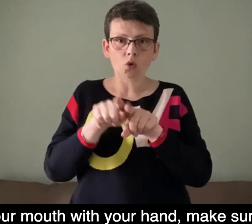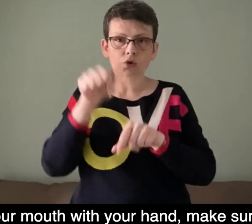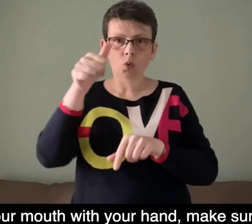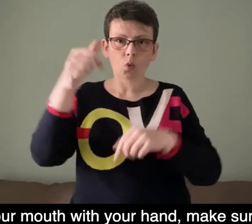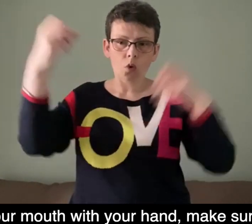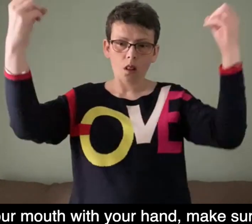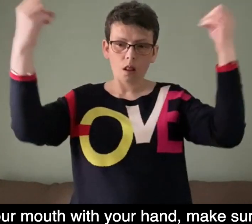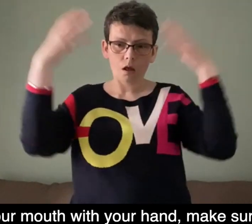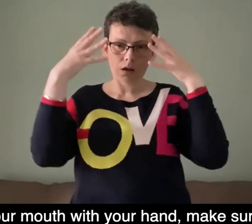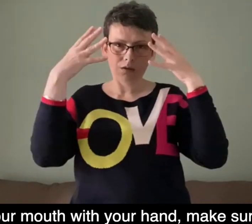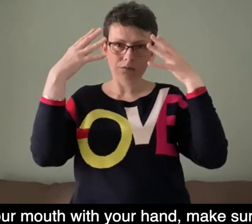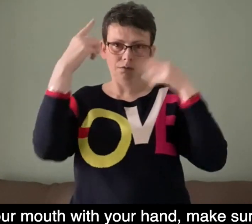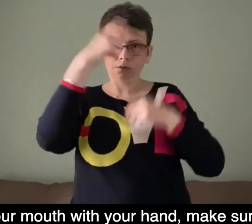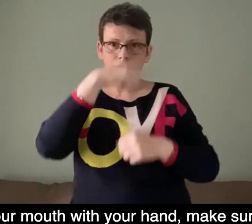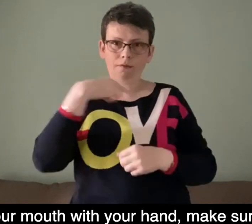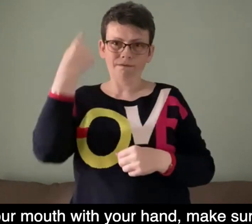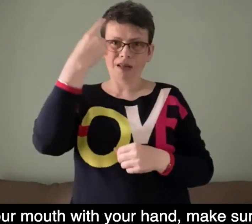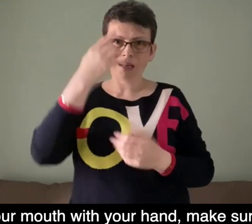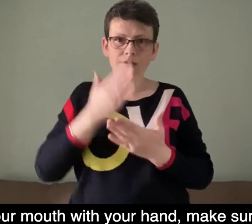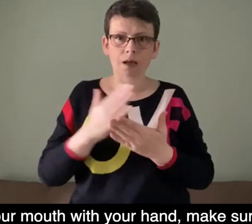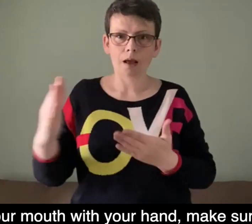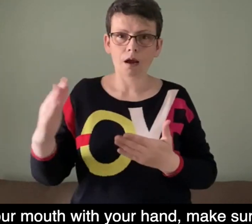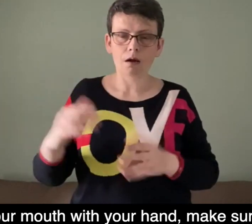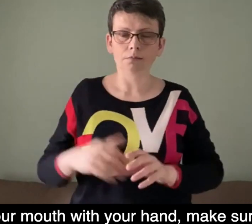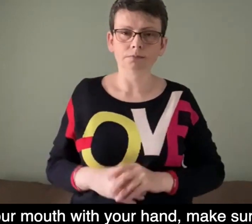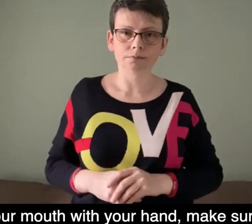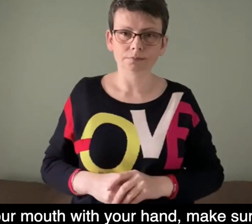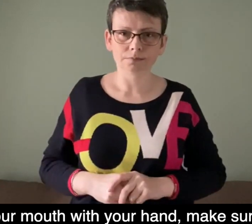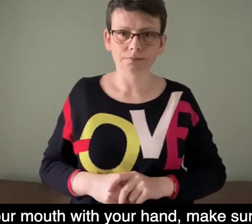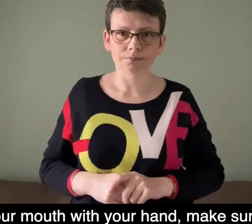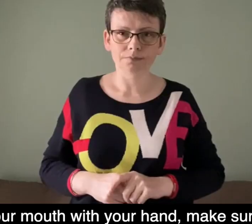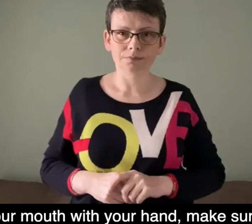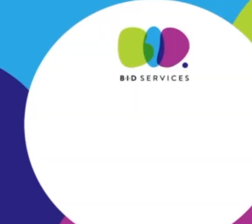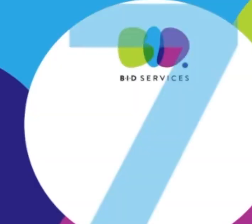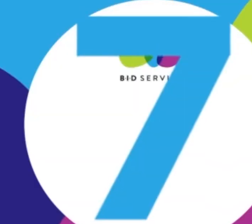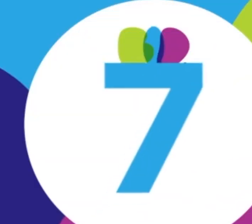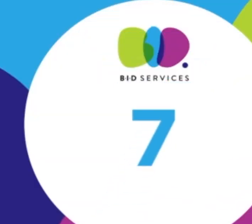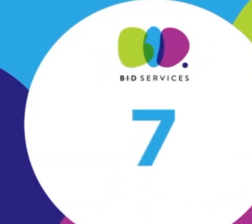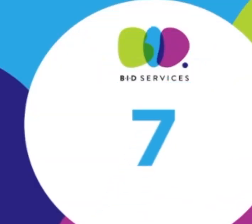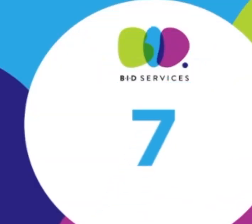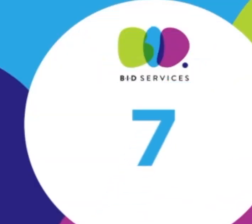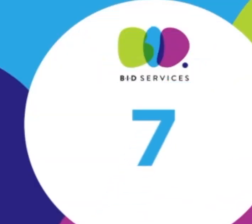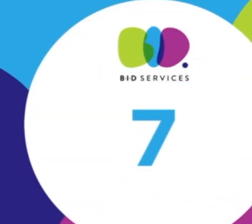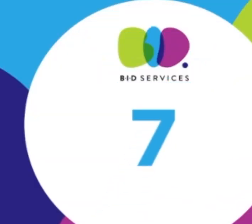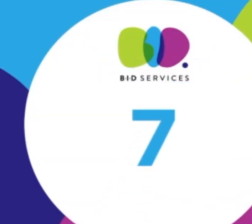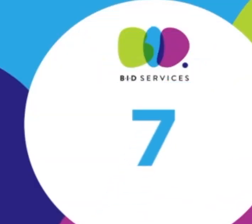be under good lighting. 7.